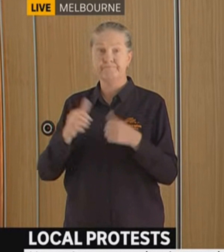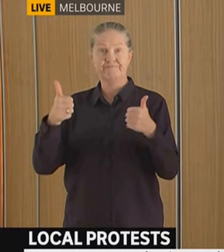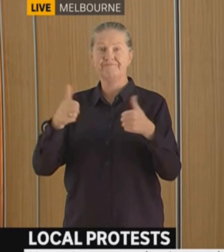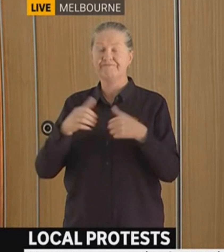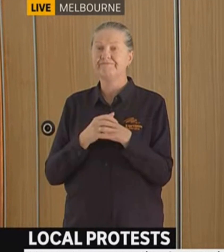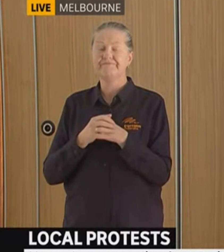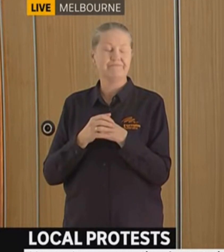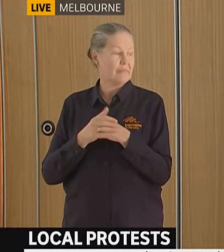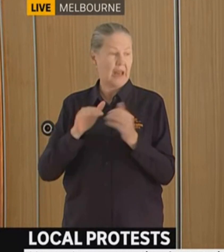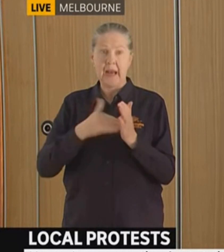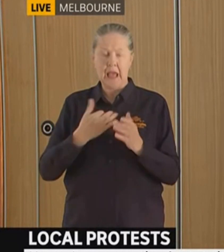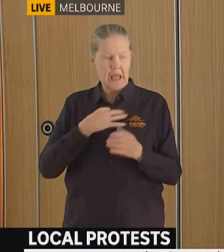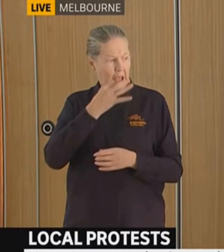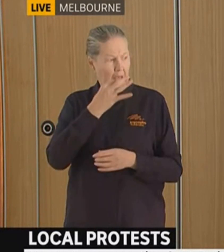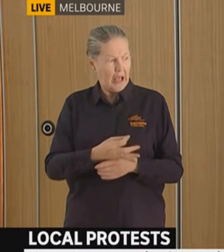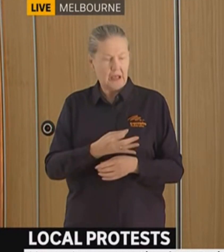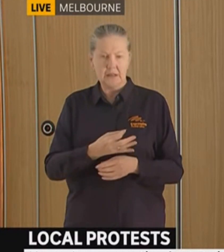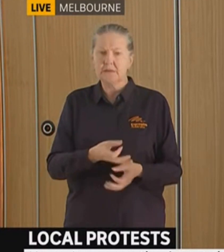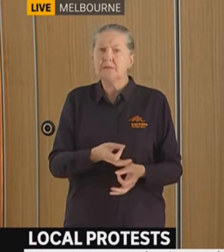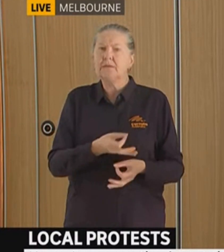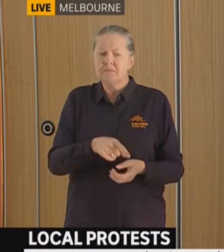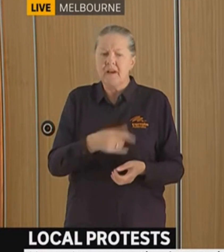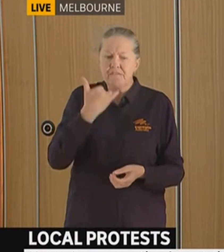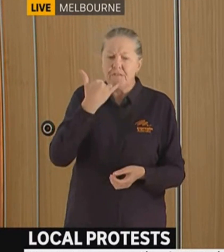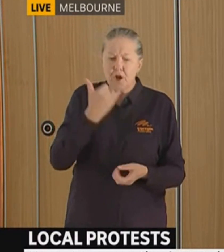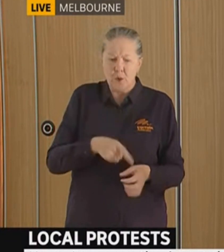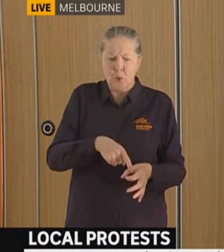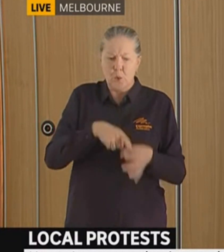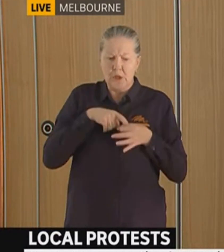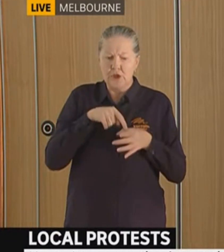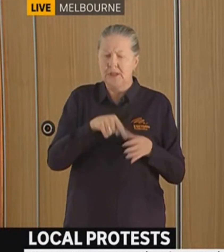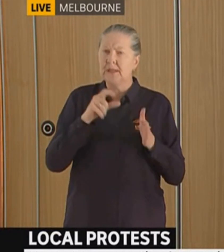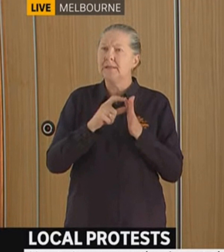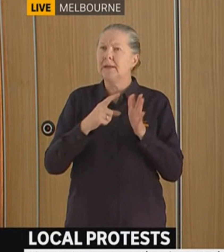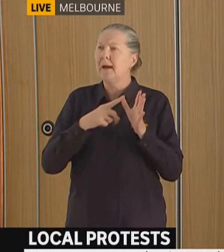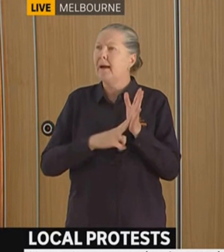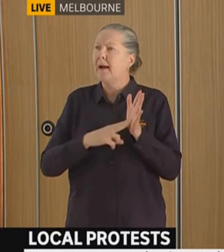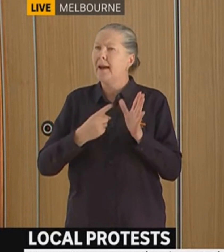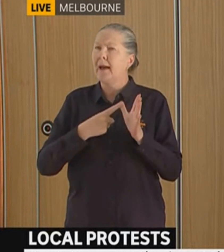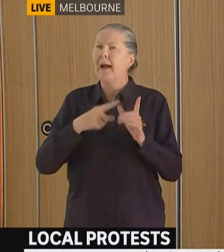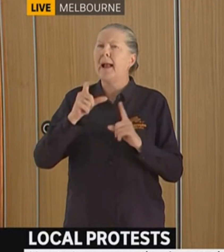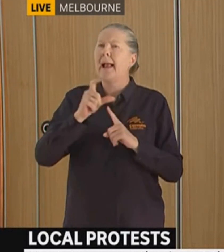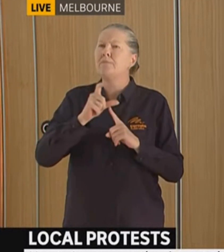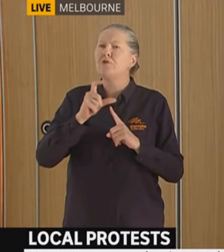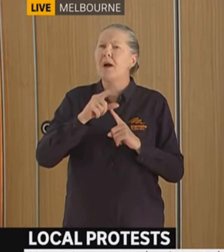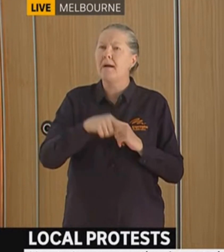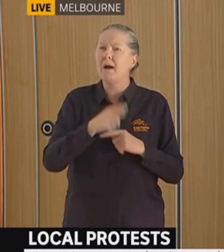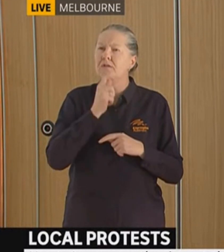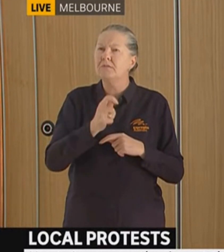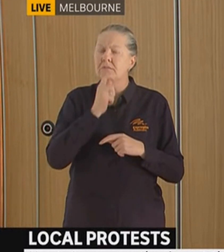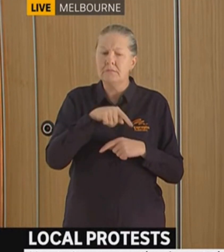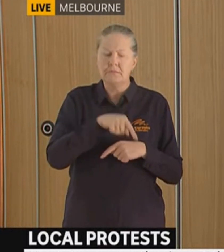All right, I might go to Dana first. Thanks, Minister. I just wanted to ask you